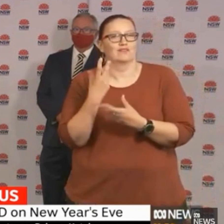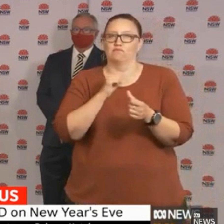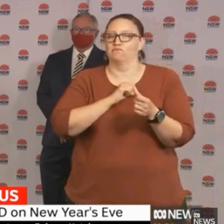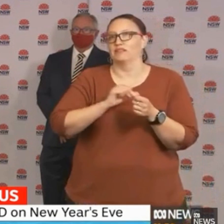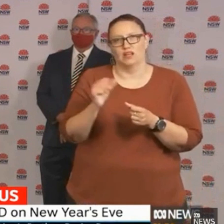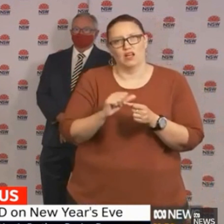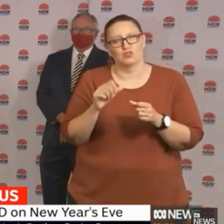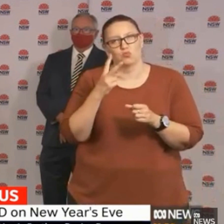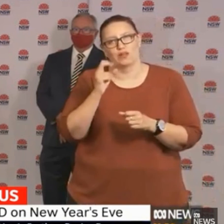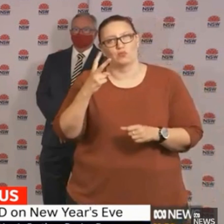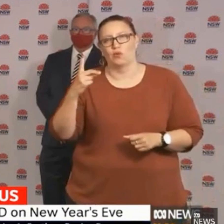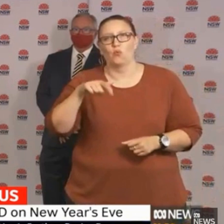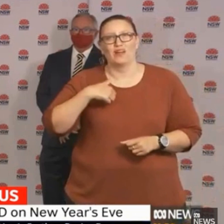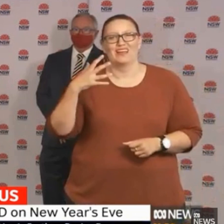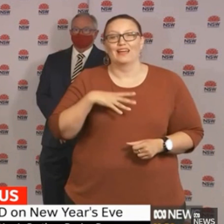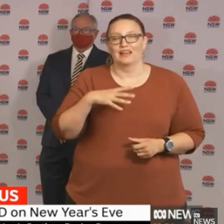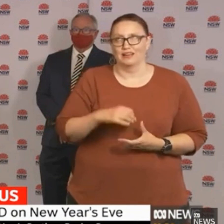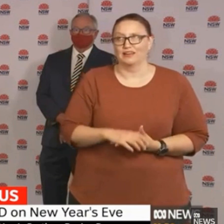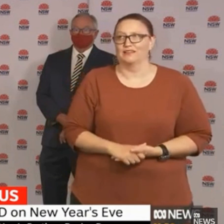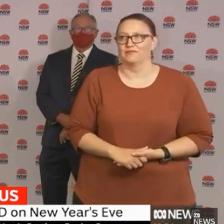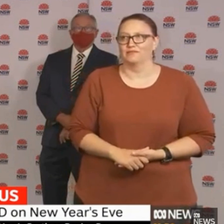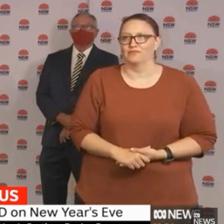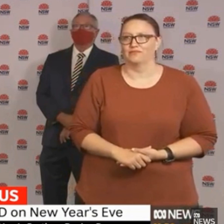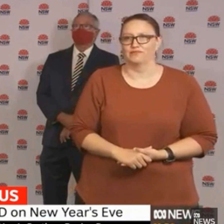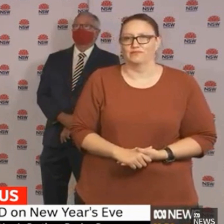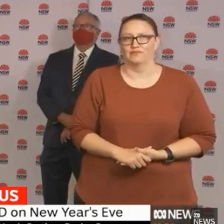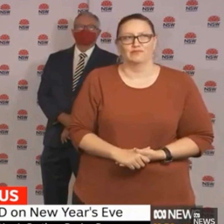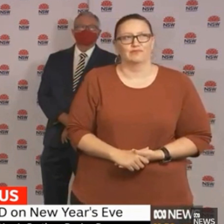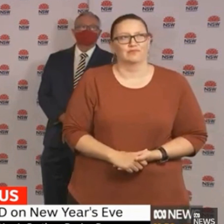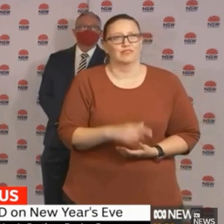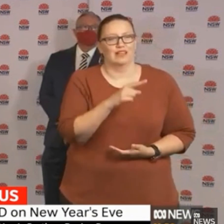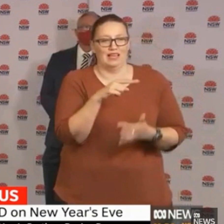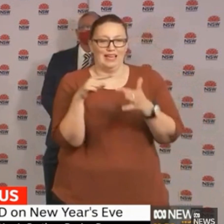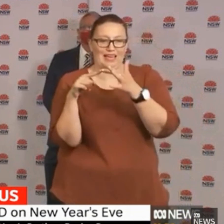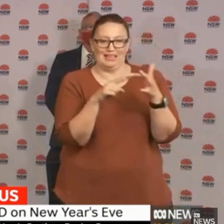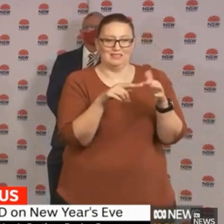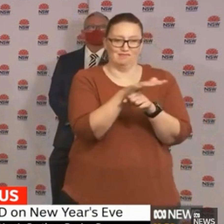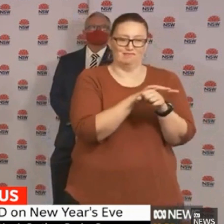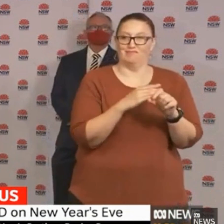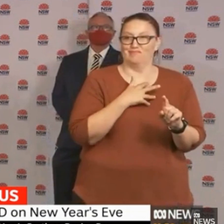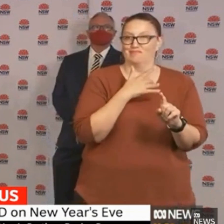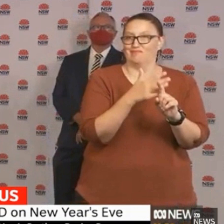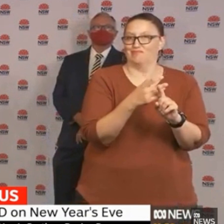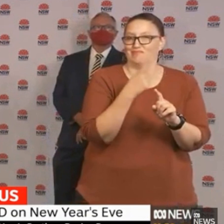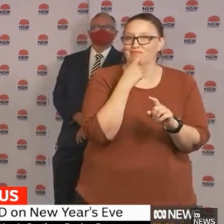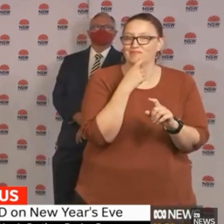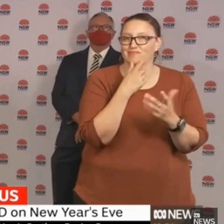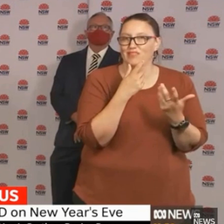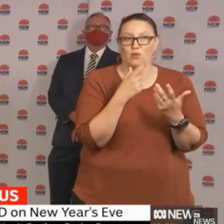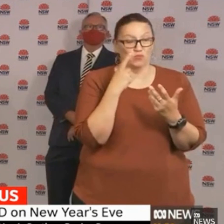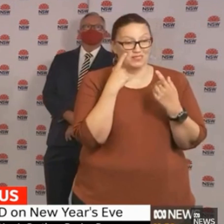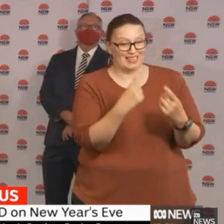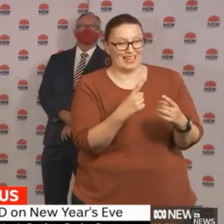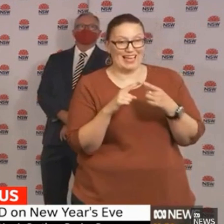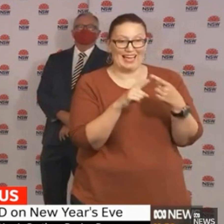much better, and believe me, we all need a better 2021, I think. If we continue to see those large parties in the eastern suburbs like we have in the last few days, is there a chance